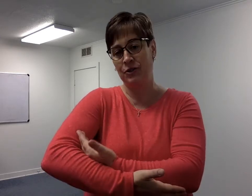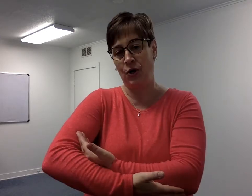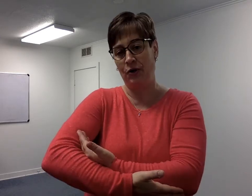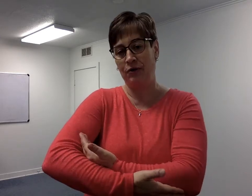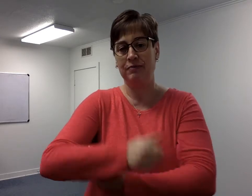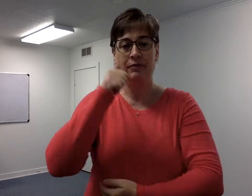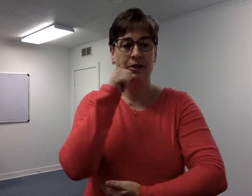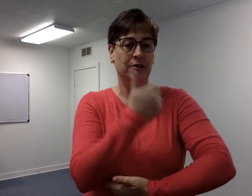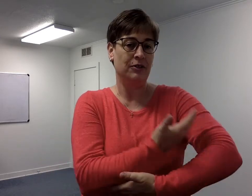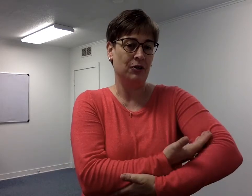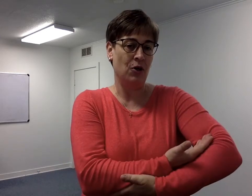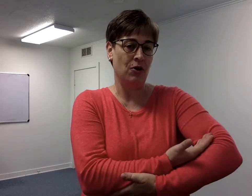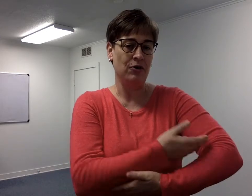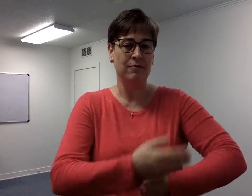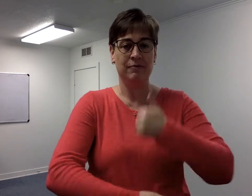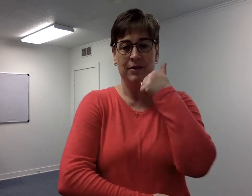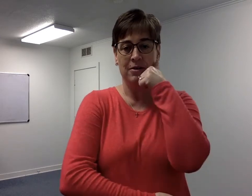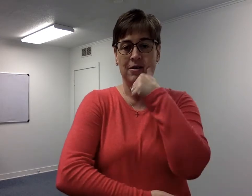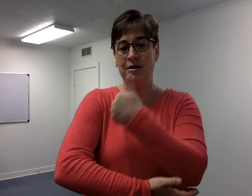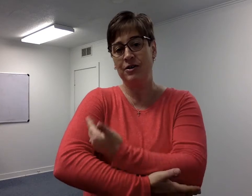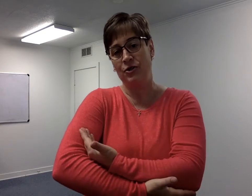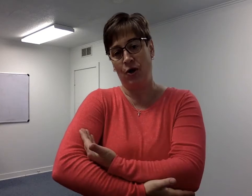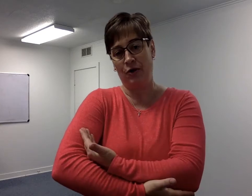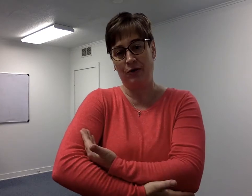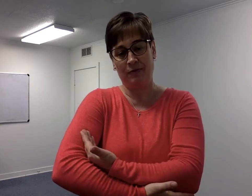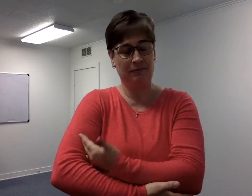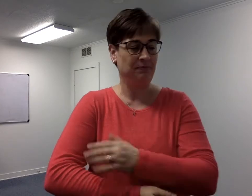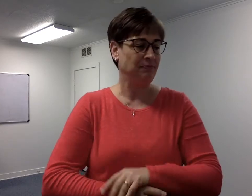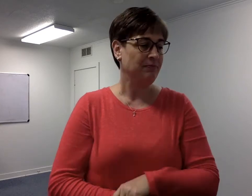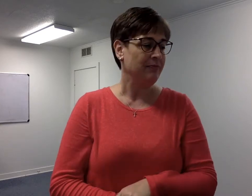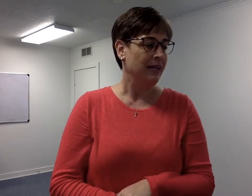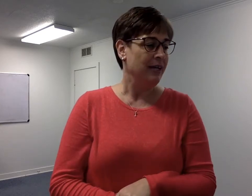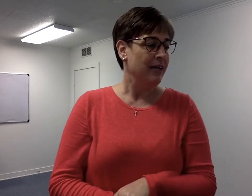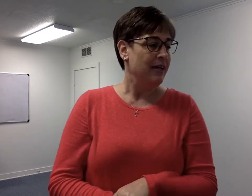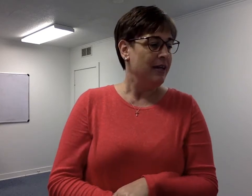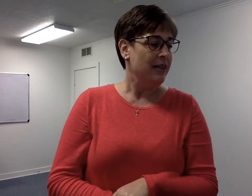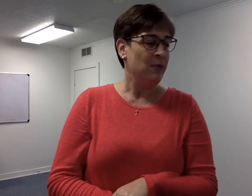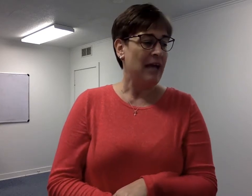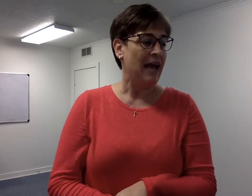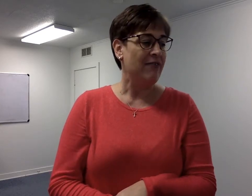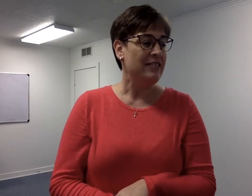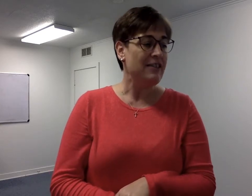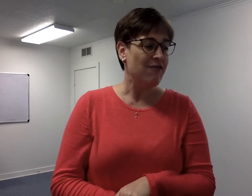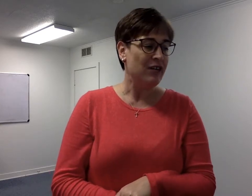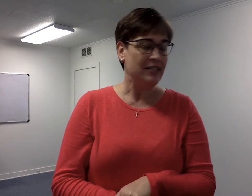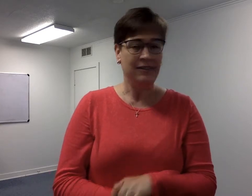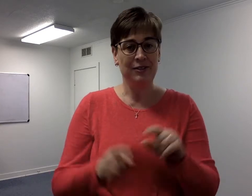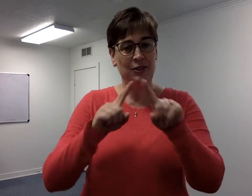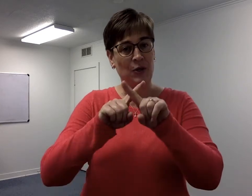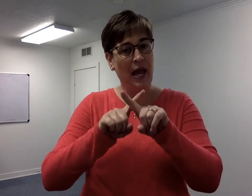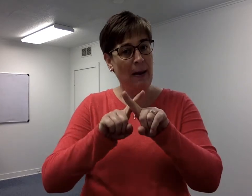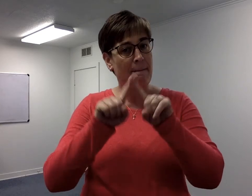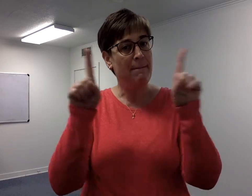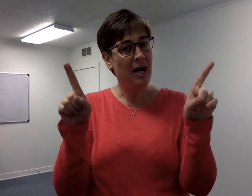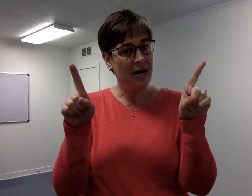Daughter, daughter, daughter. Then we have different. So you had